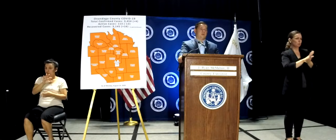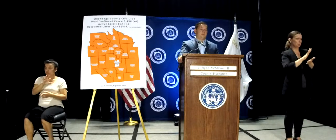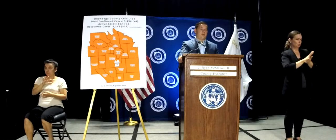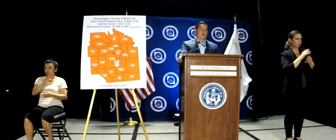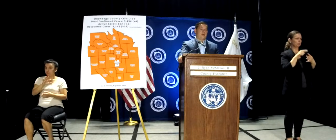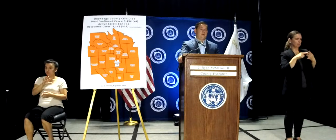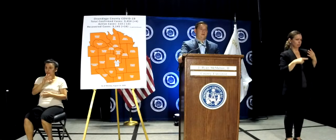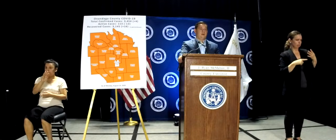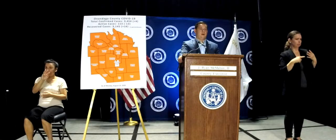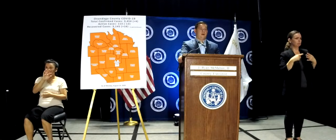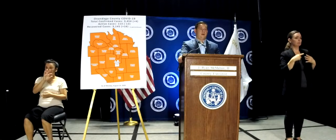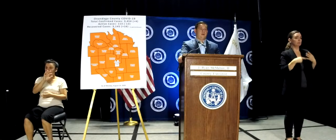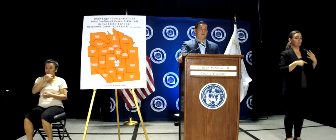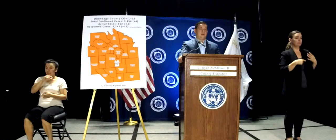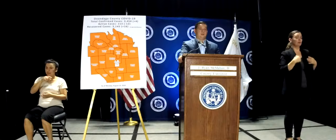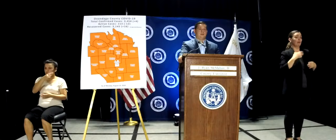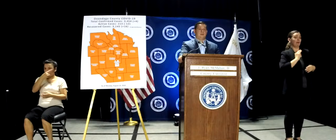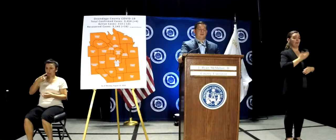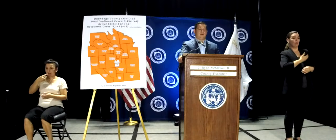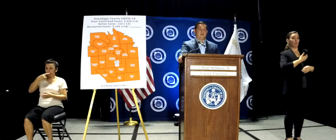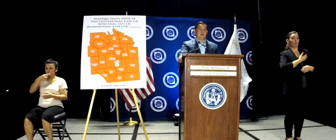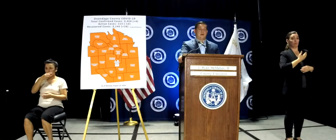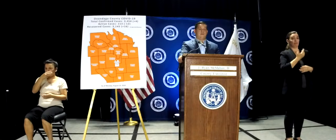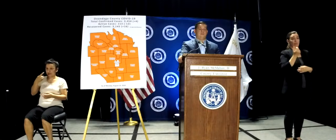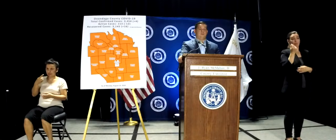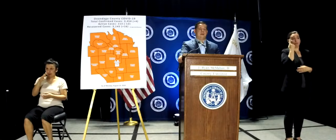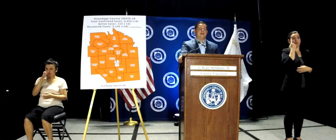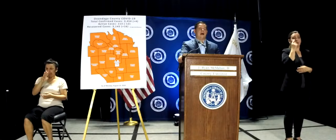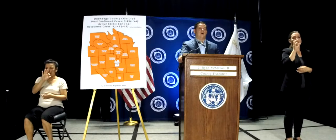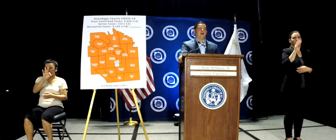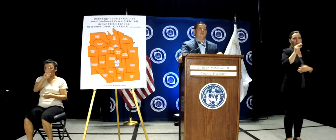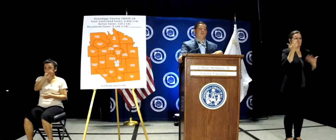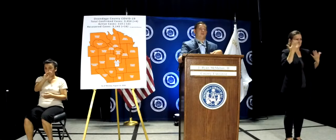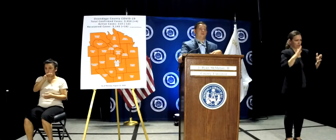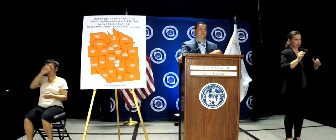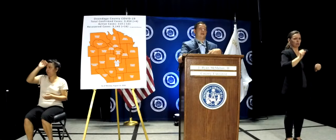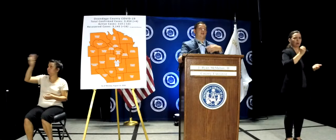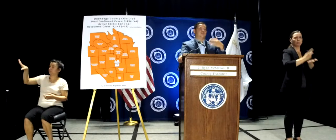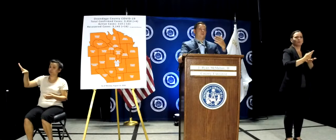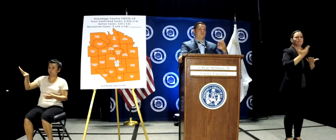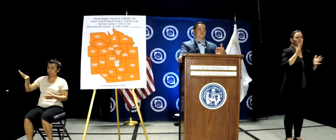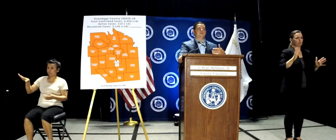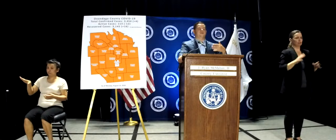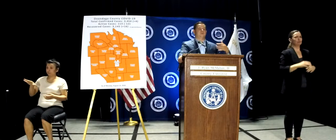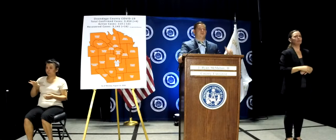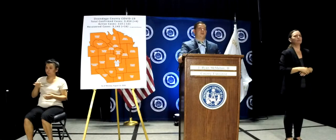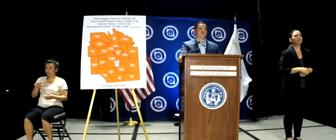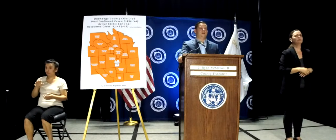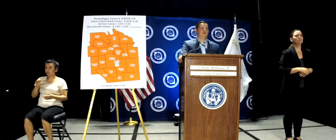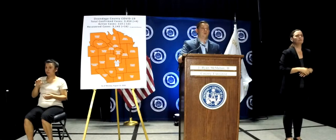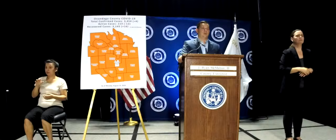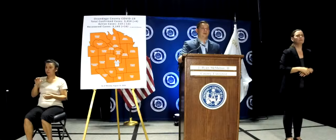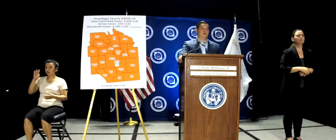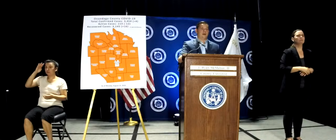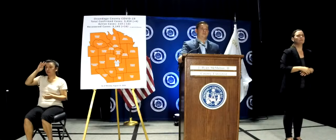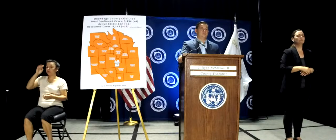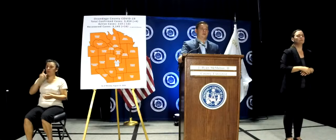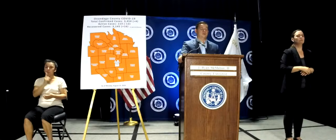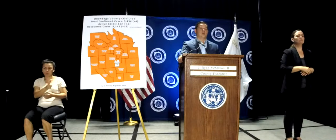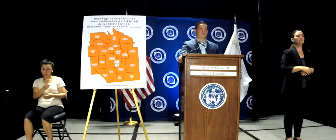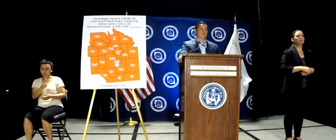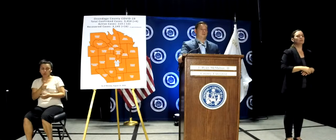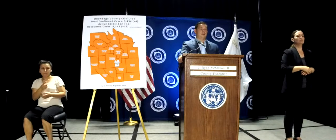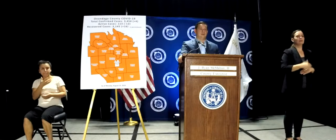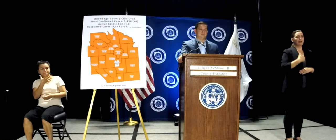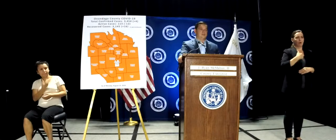has put in their plan and that they now have an acknowledgement of receipt from the state related to that. So